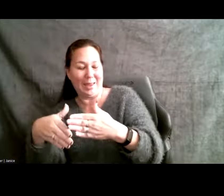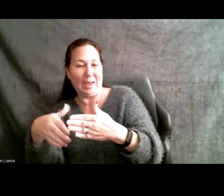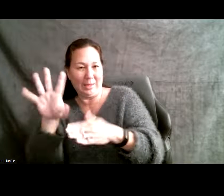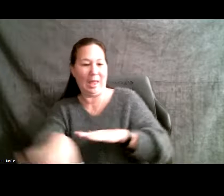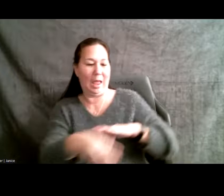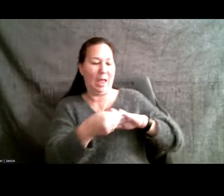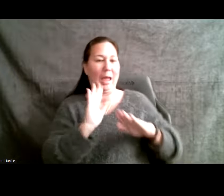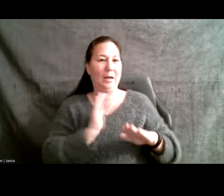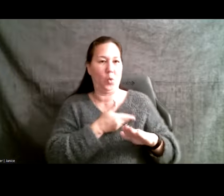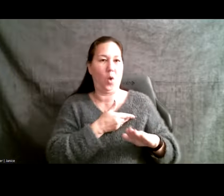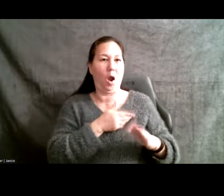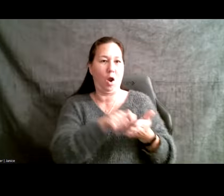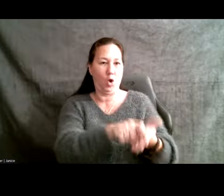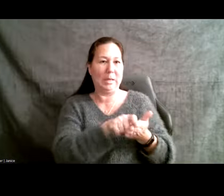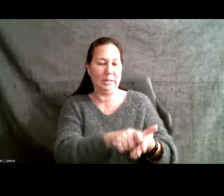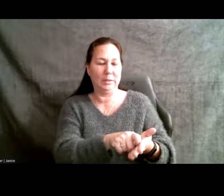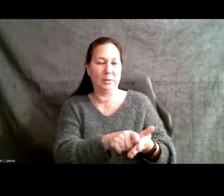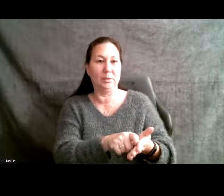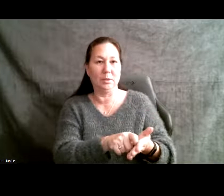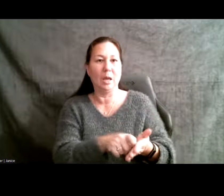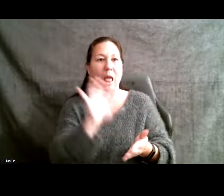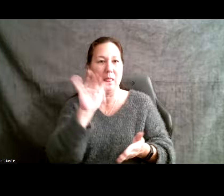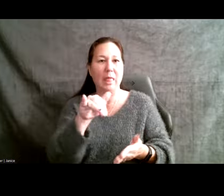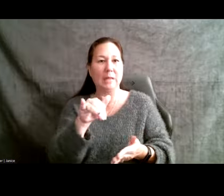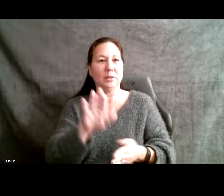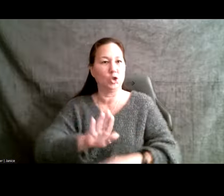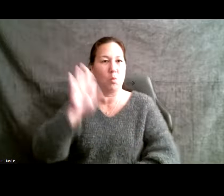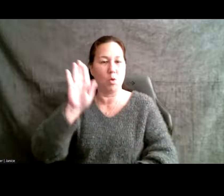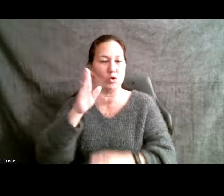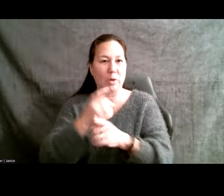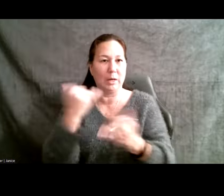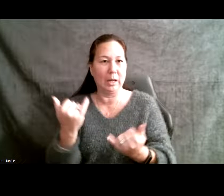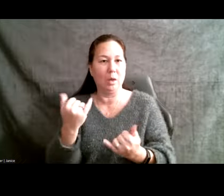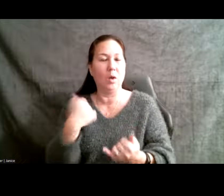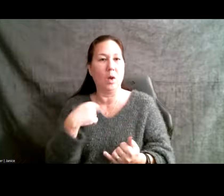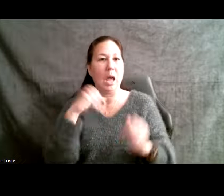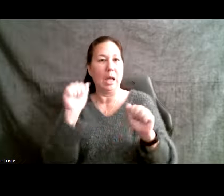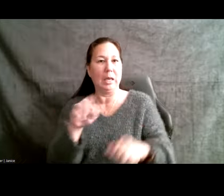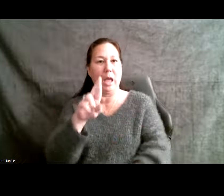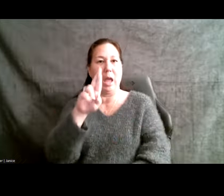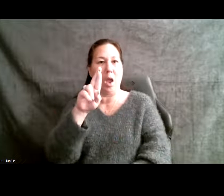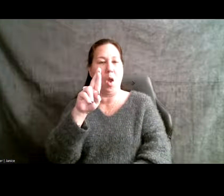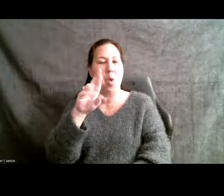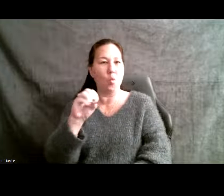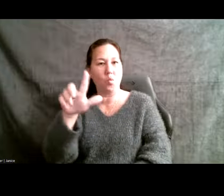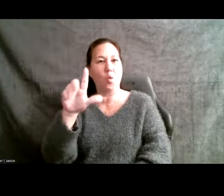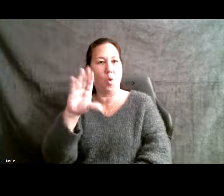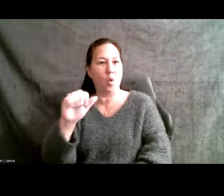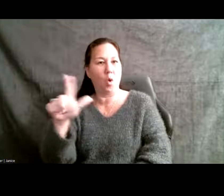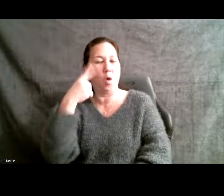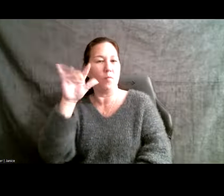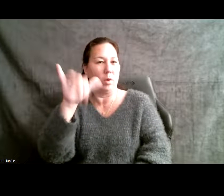That is the motion that's out right now, and I can take a roll call for that and see if we can adopt the minutes in that